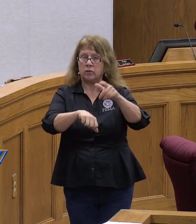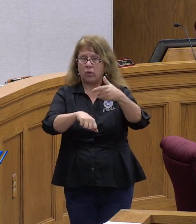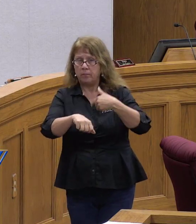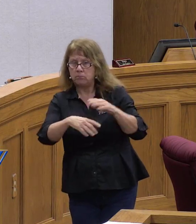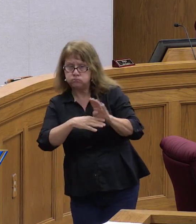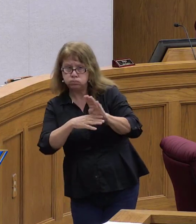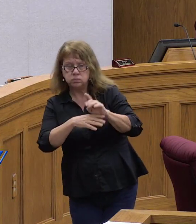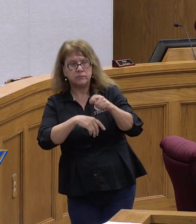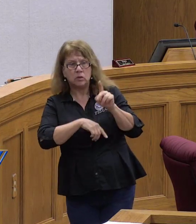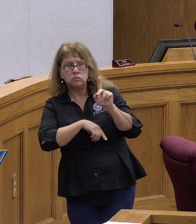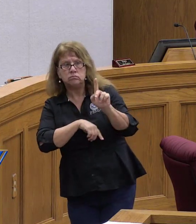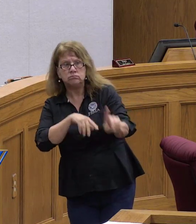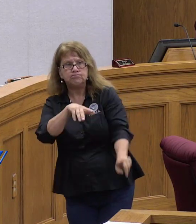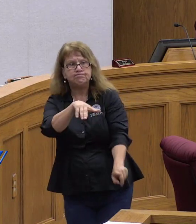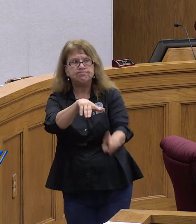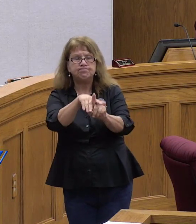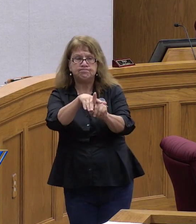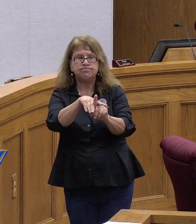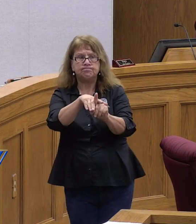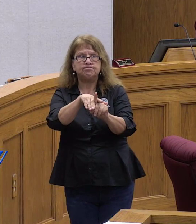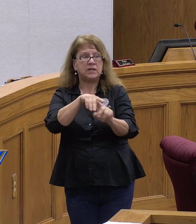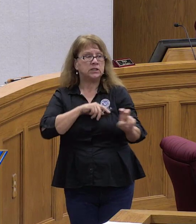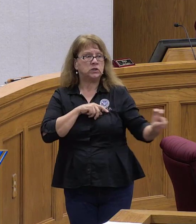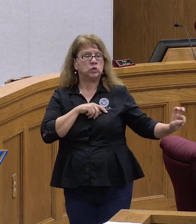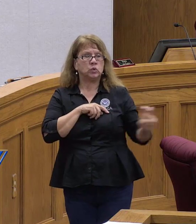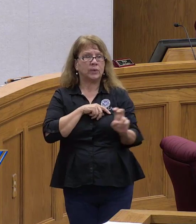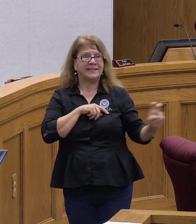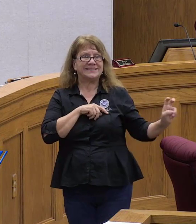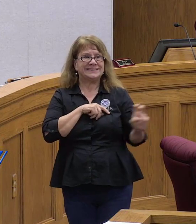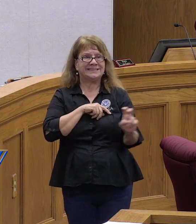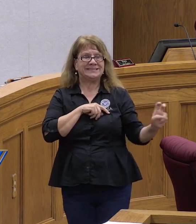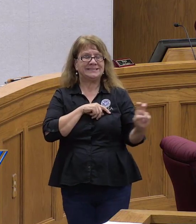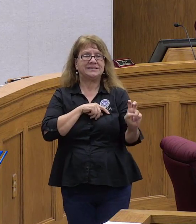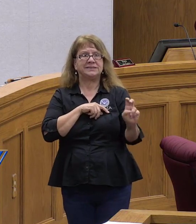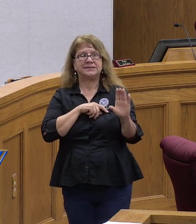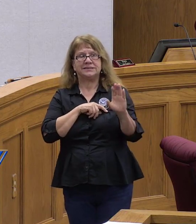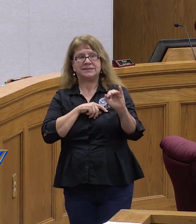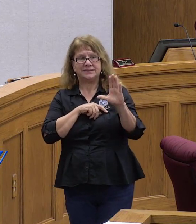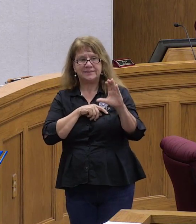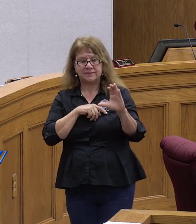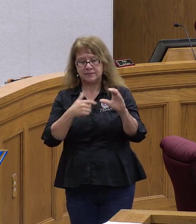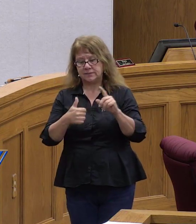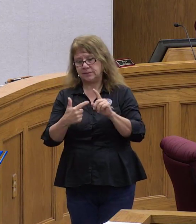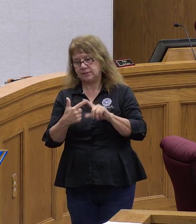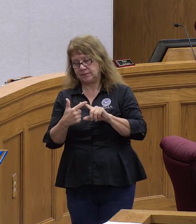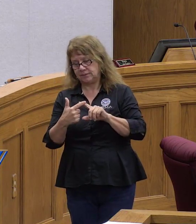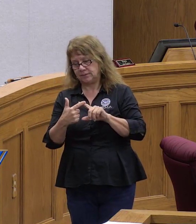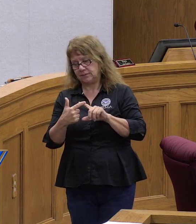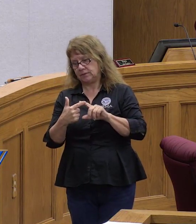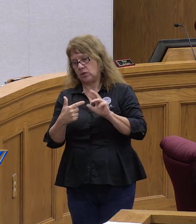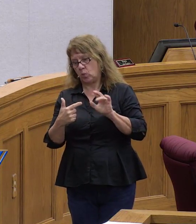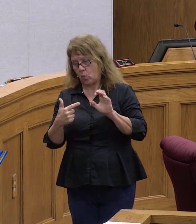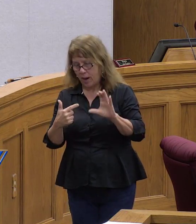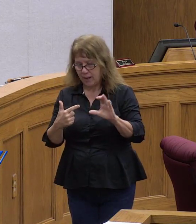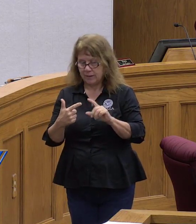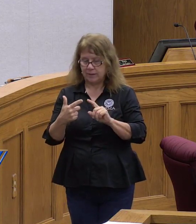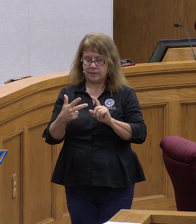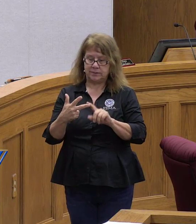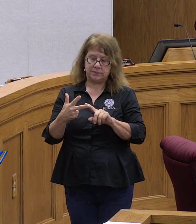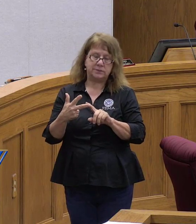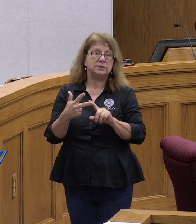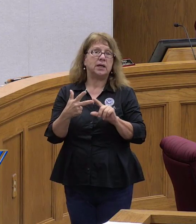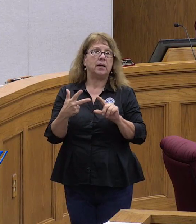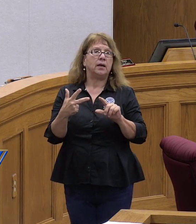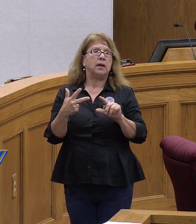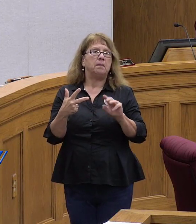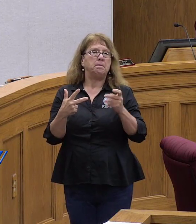But just as a reminder, our transit system, civic center, rec centers, and Mallard Cove Golf Course remain closed at